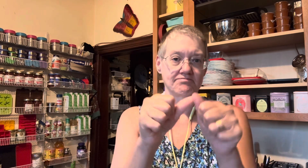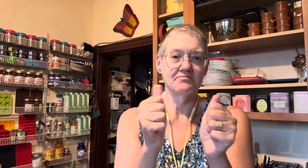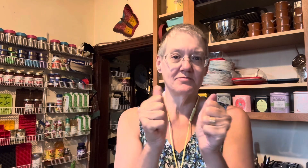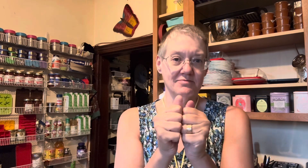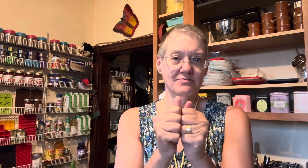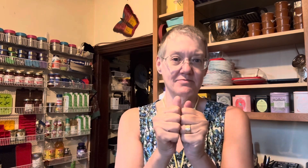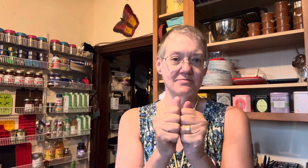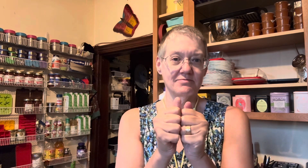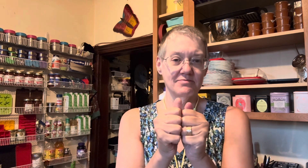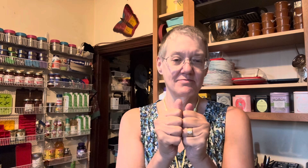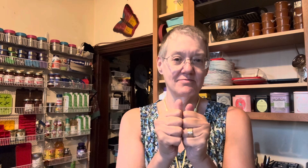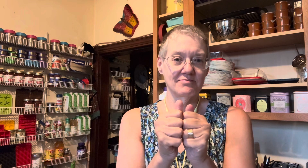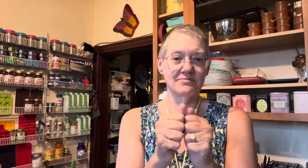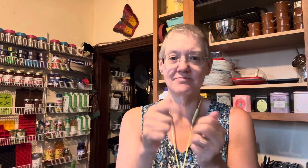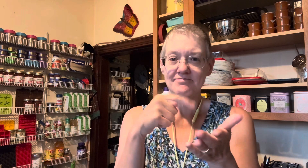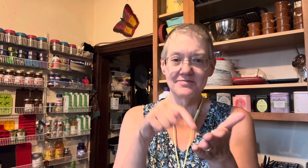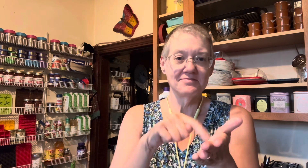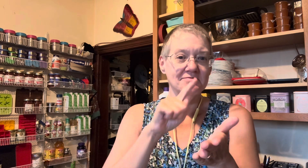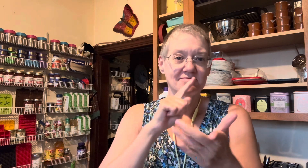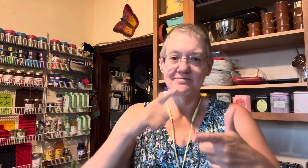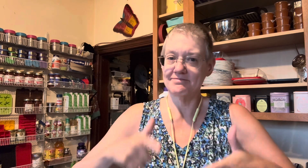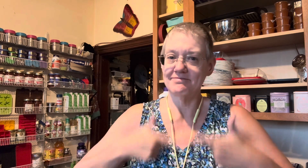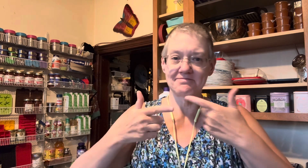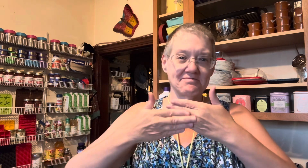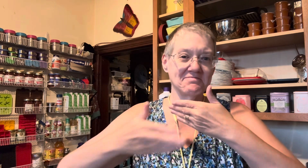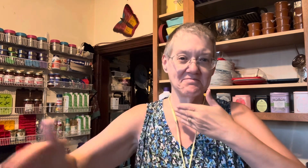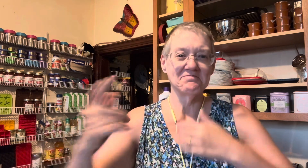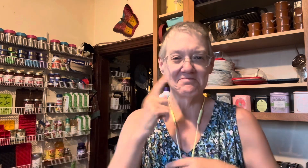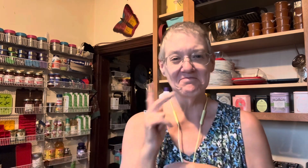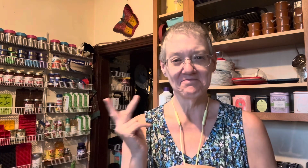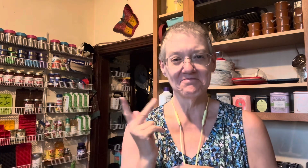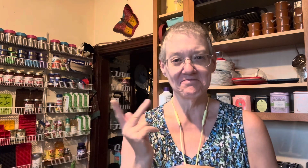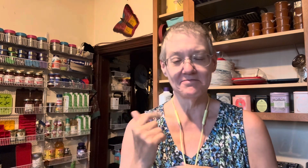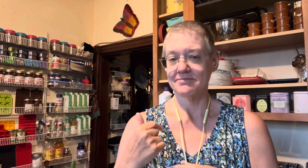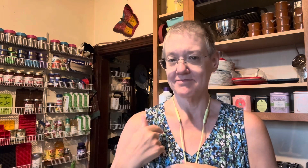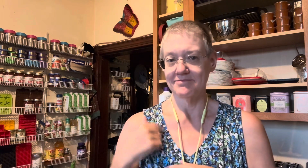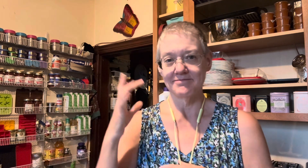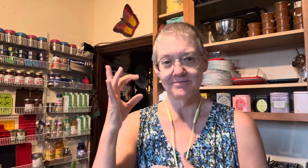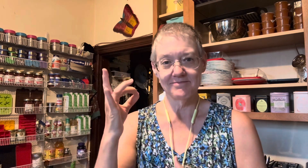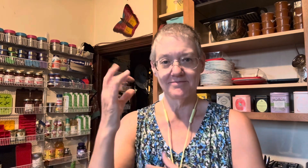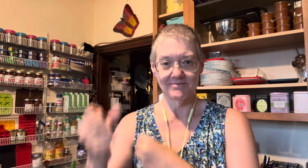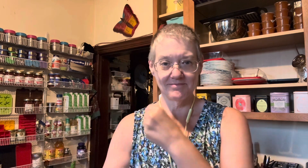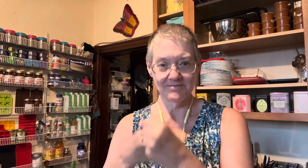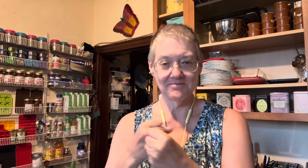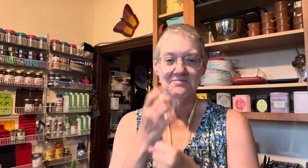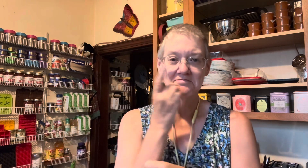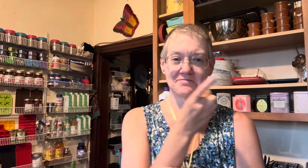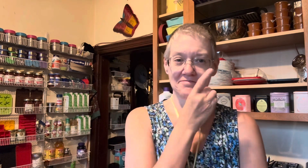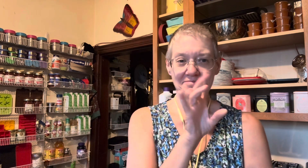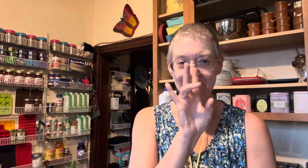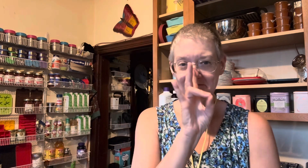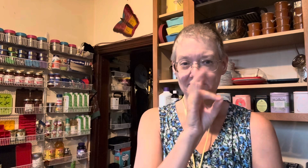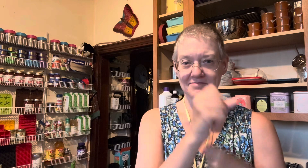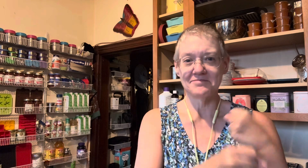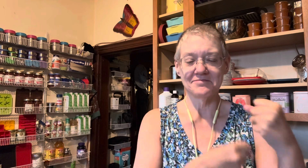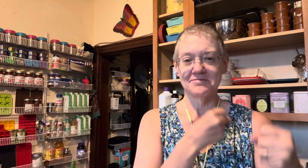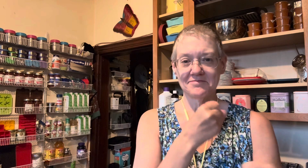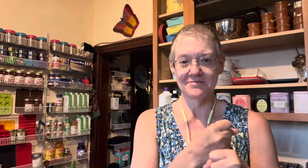you can sustain. What can you keep up? Because this is lifelong for us. I've been doing keto for 8 years, and Dale's been doing